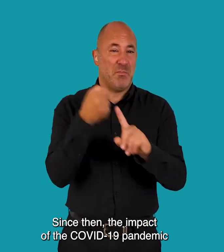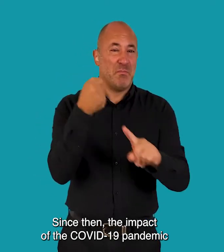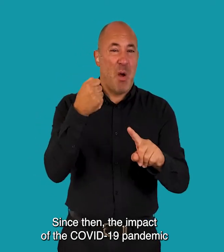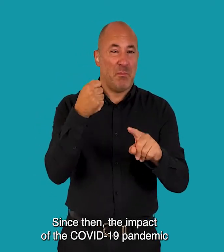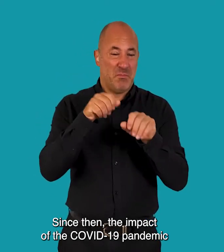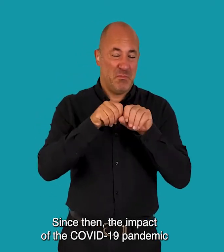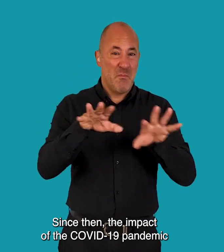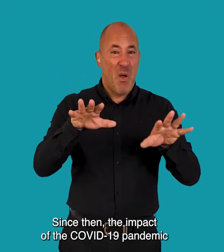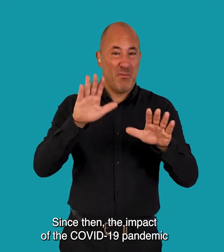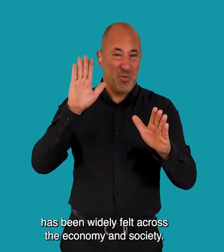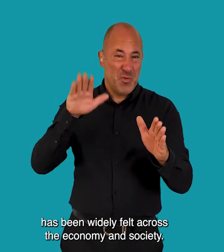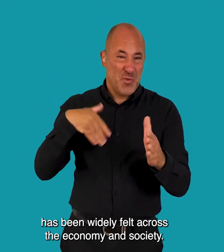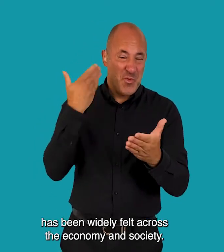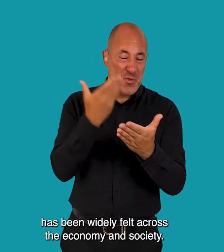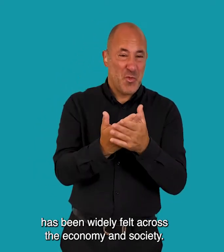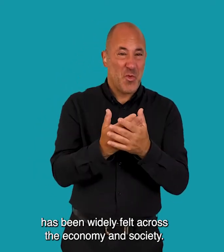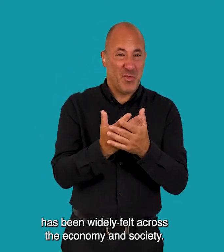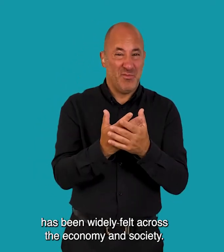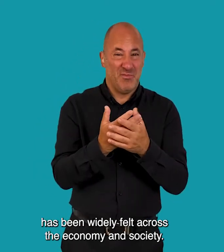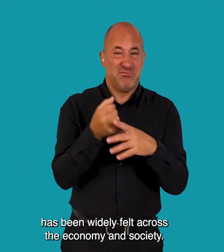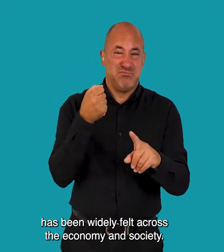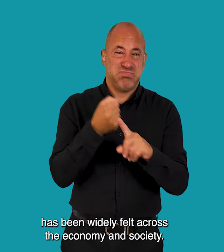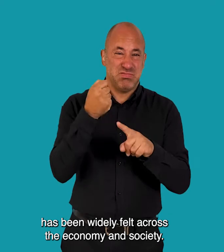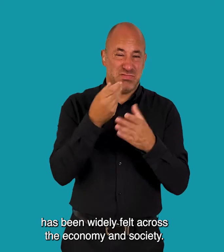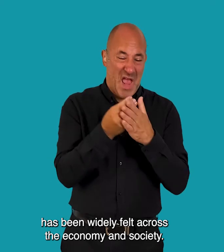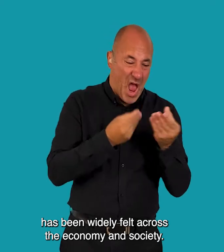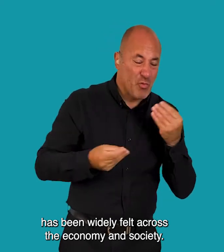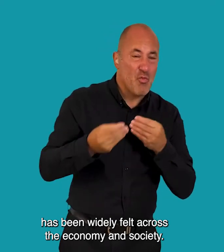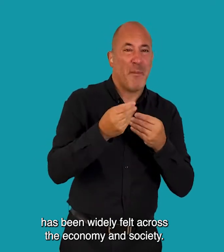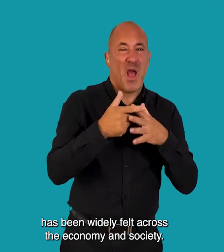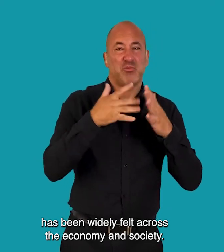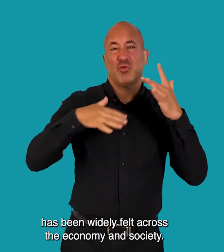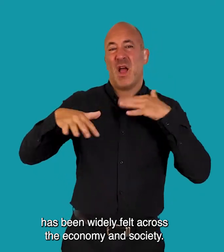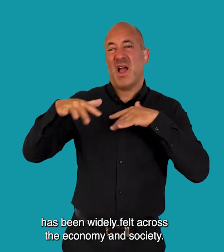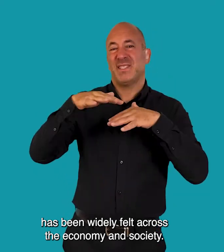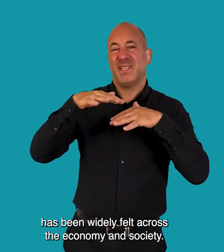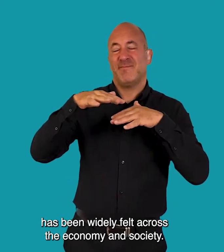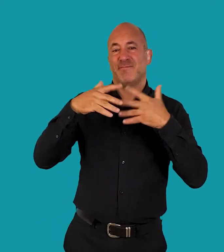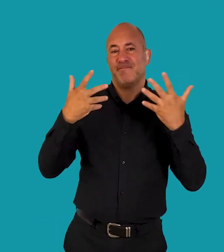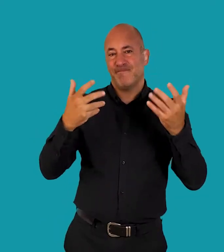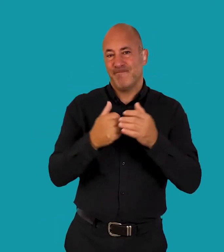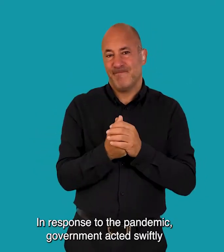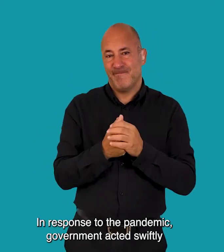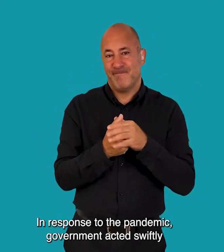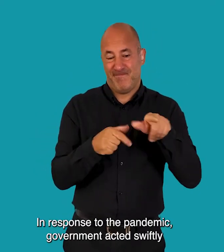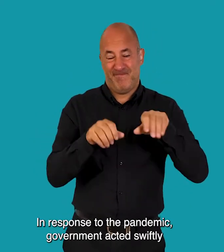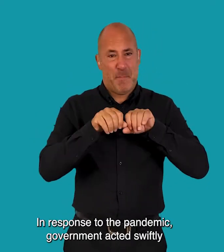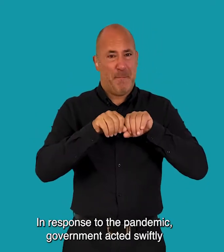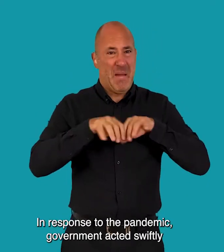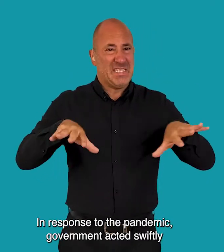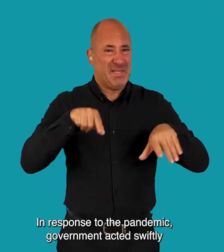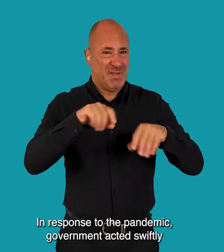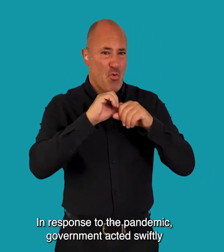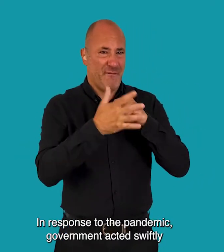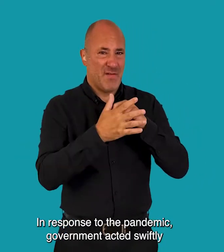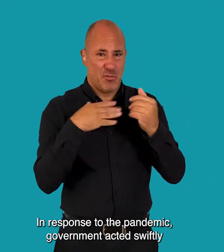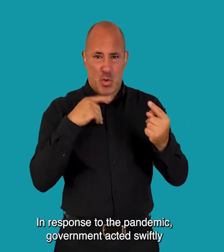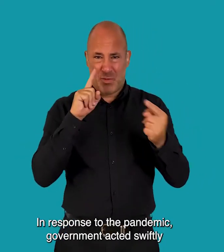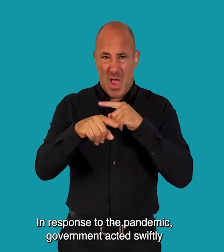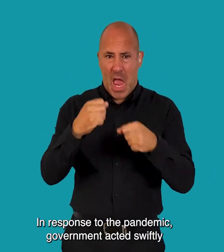COVID-19 pandemic has been widely felt across the economy and society. In response to the pandemic, government